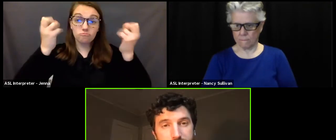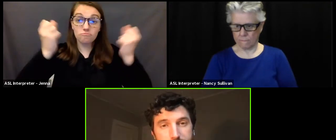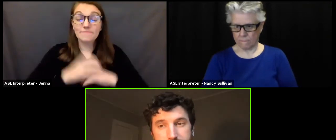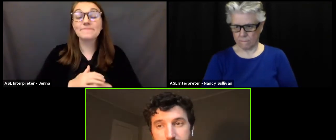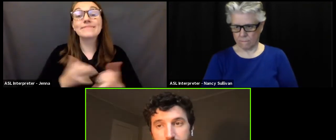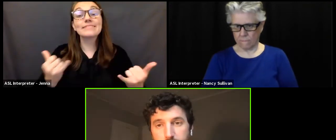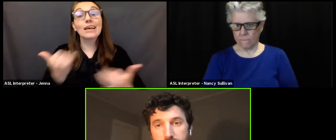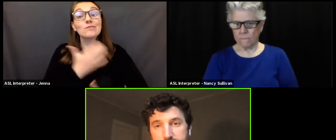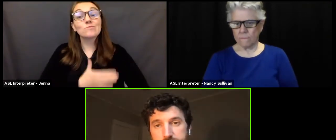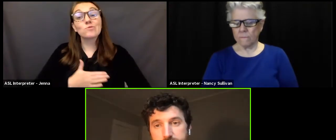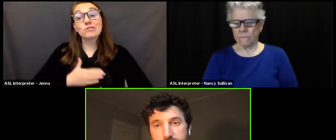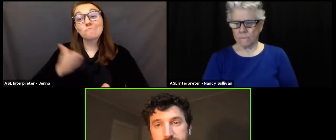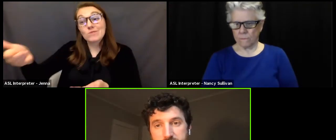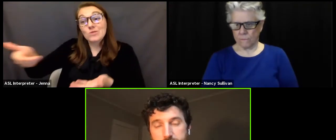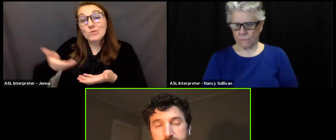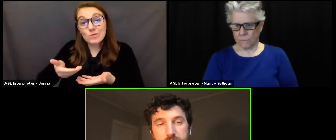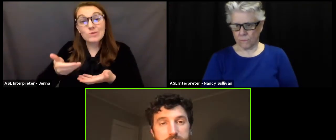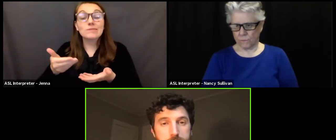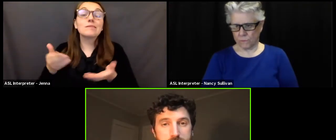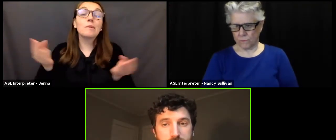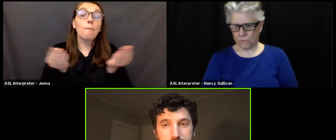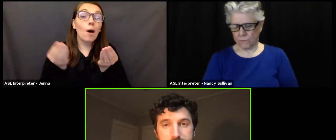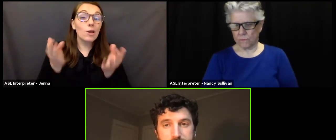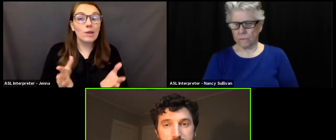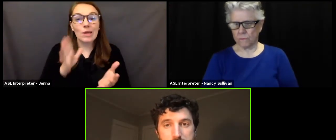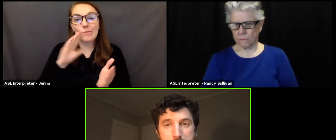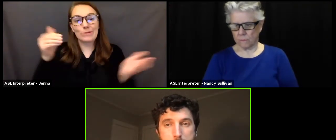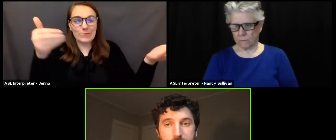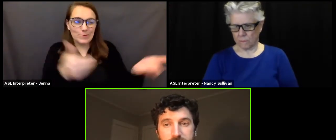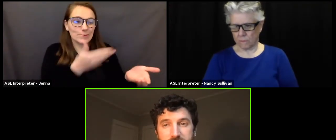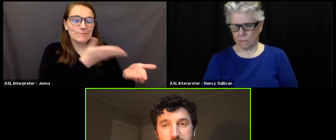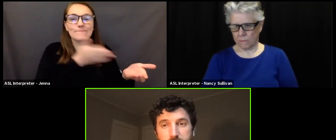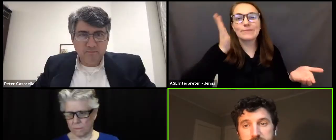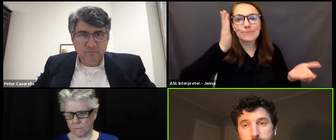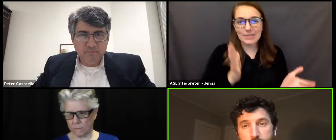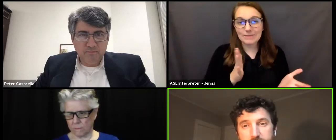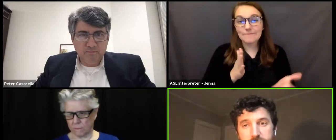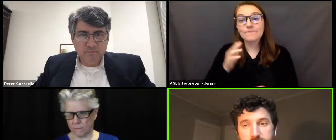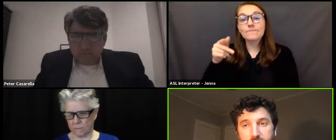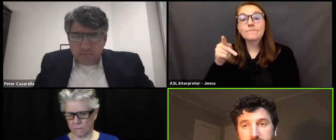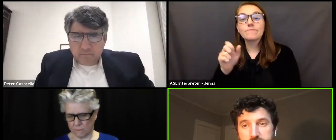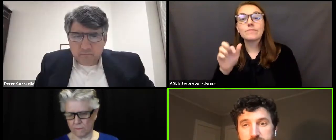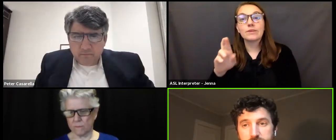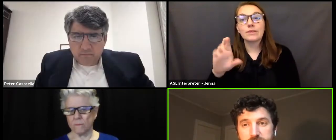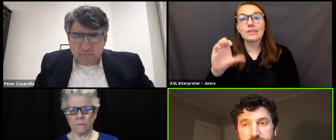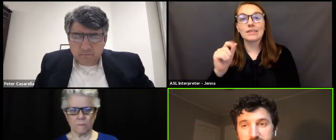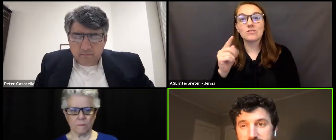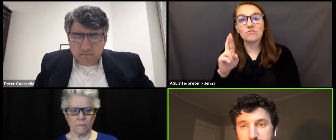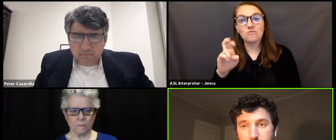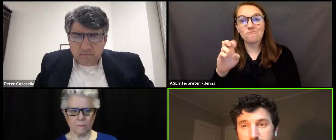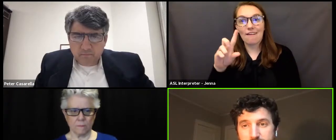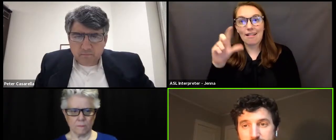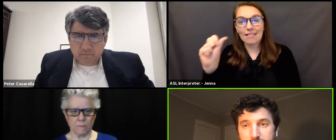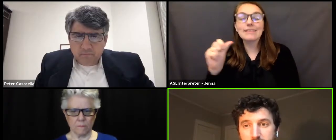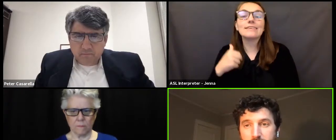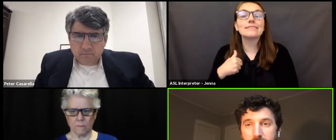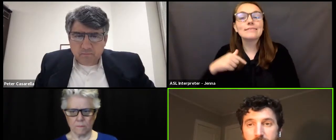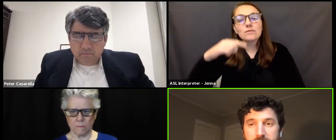today's moderator, who will introduce our distinguished speaker. Peter Casarella is professor of theology at Duke Divinity